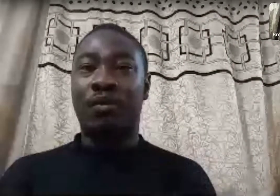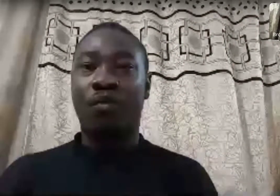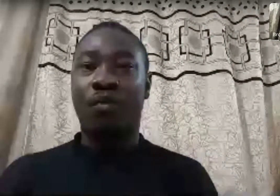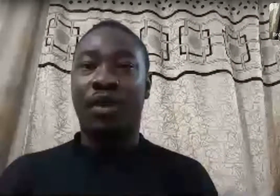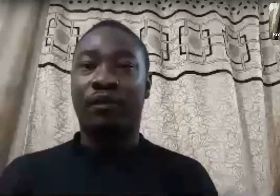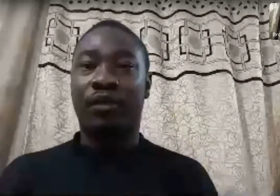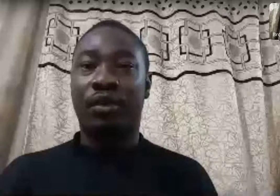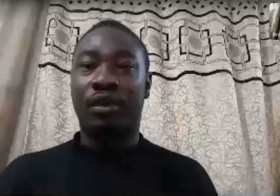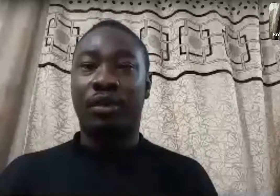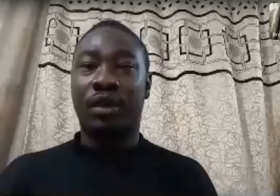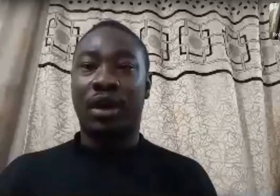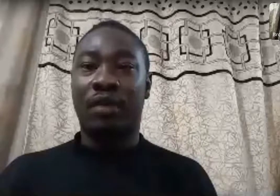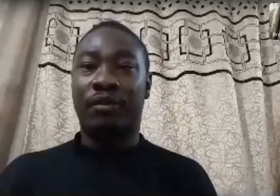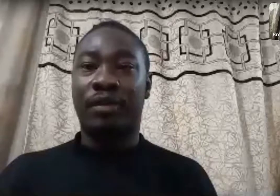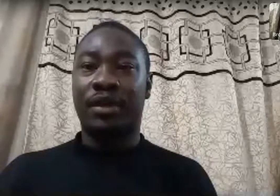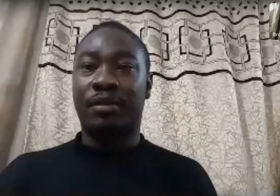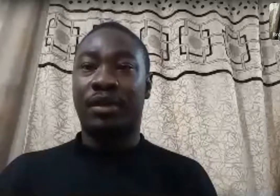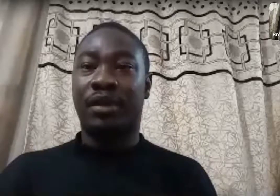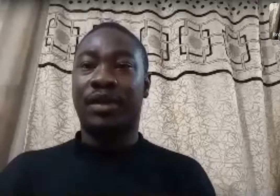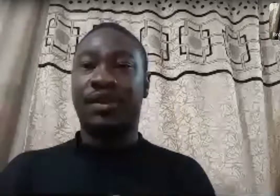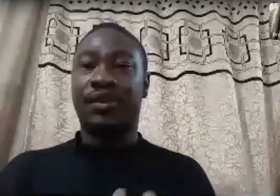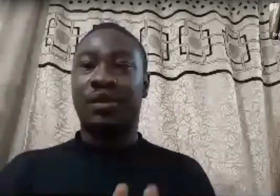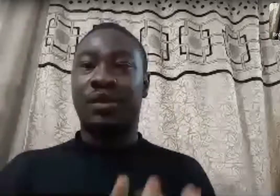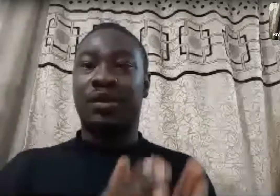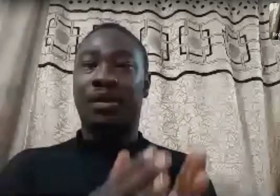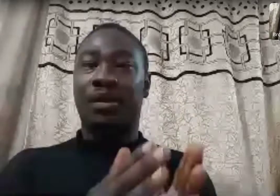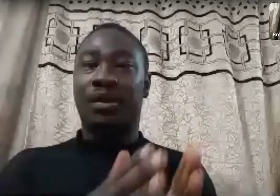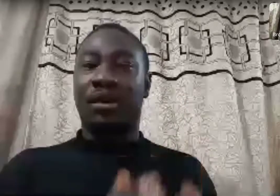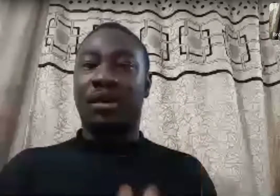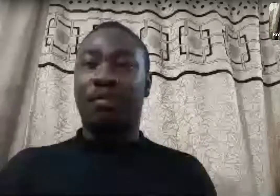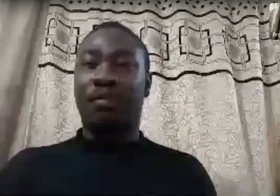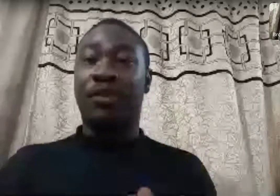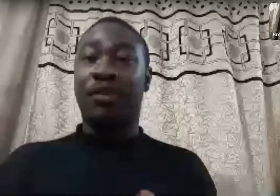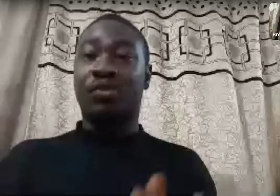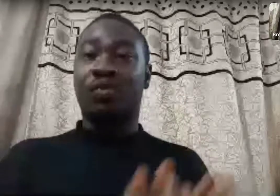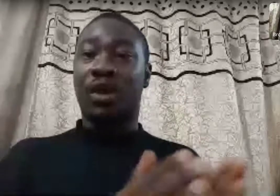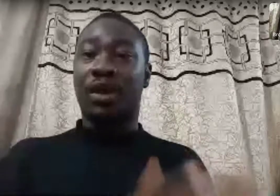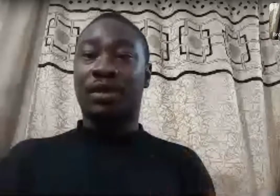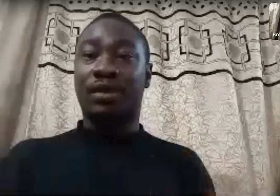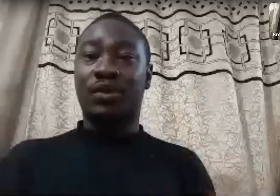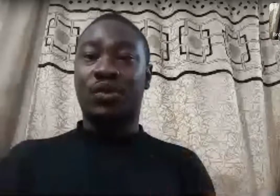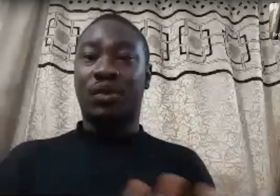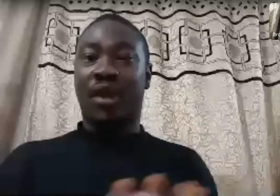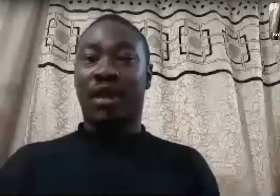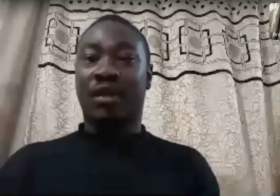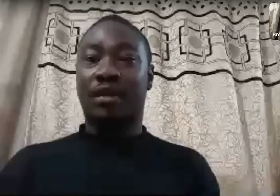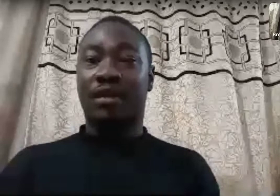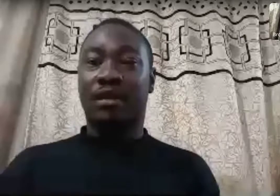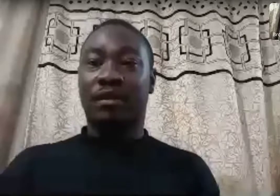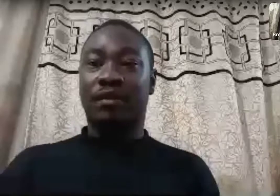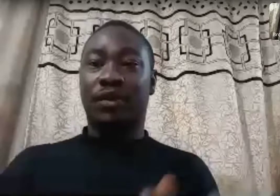done letters, figures 1 to 9. Figures 1 to